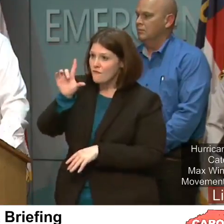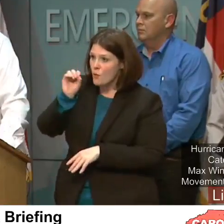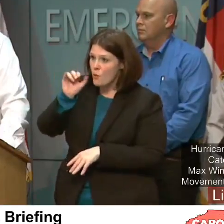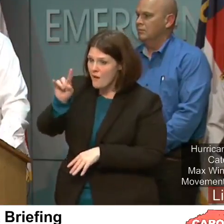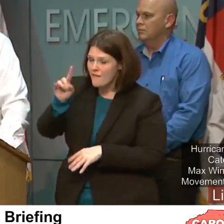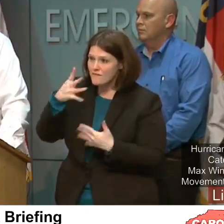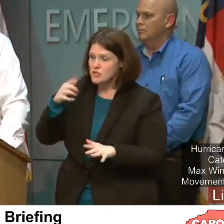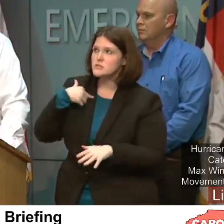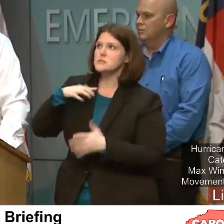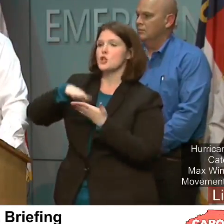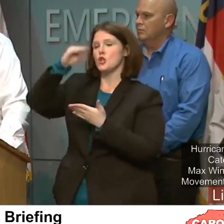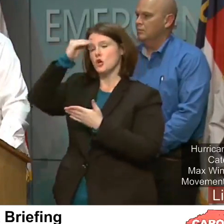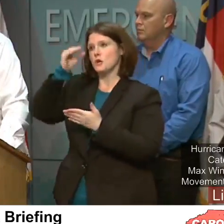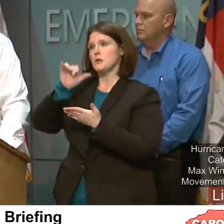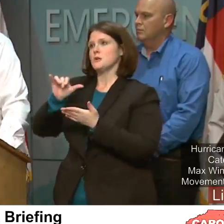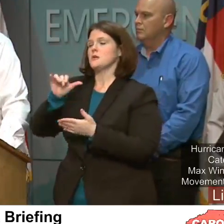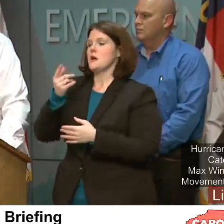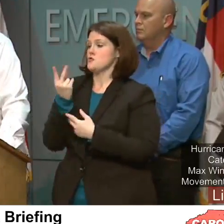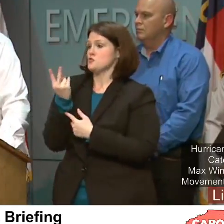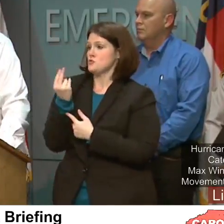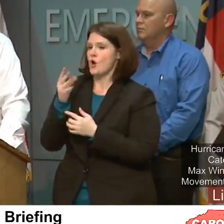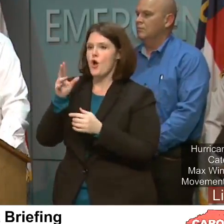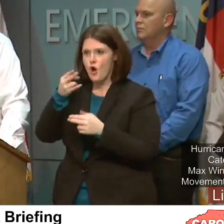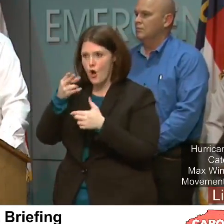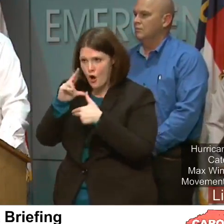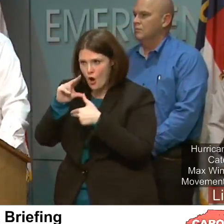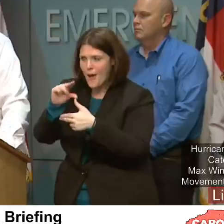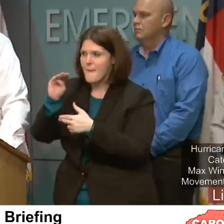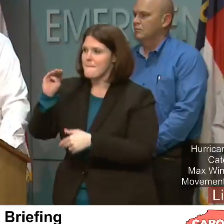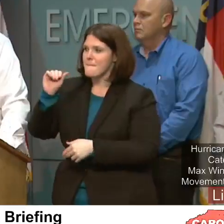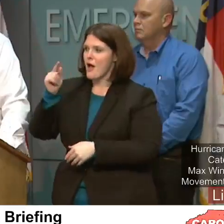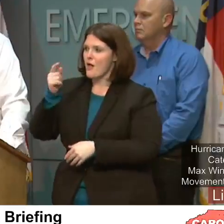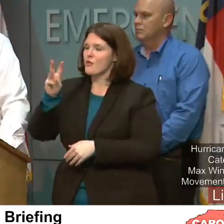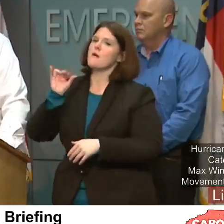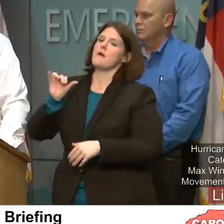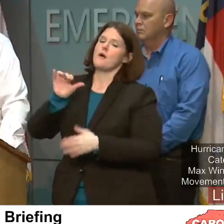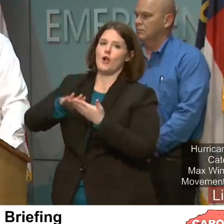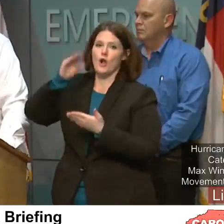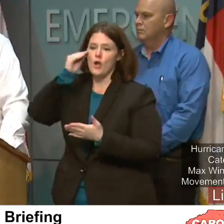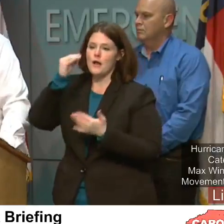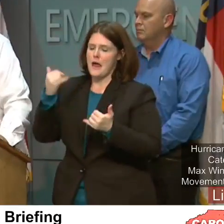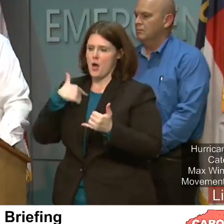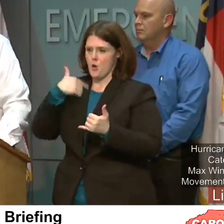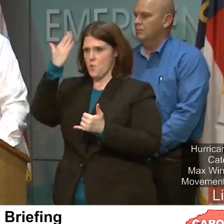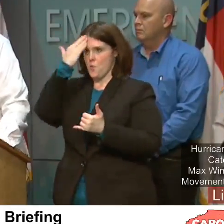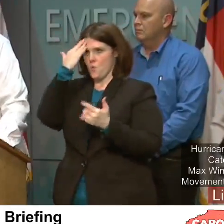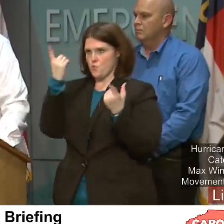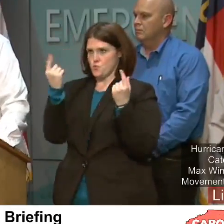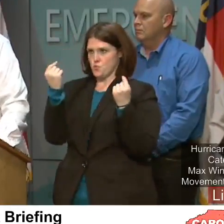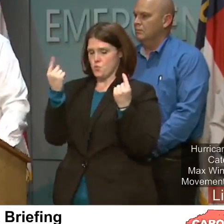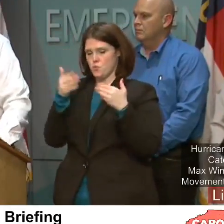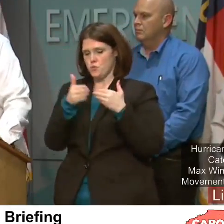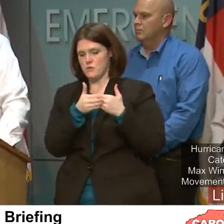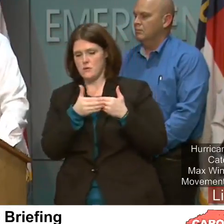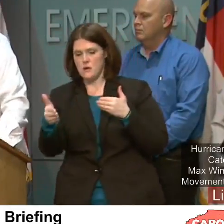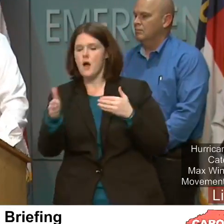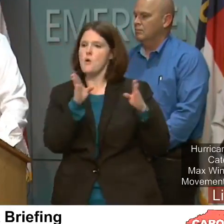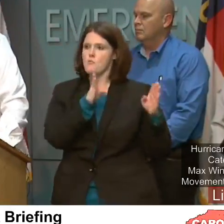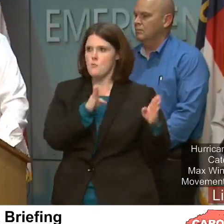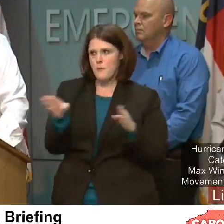just Hurricane Matthew 2 years ago. We have learned a lot about how to handle this, and preparation is